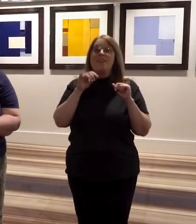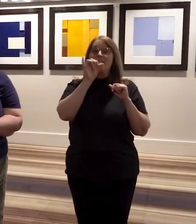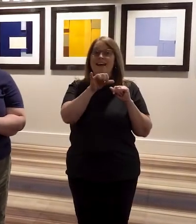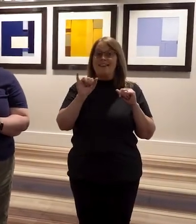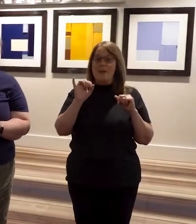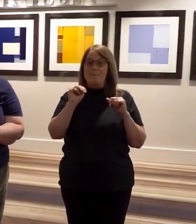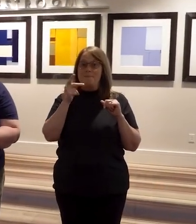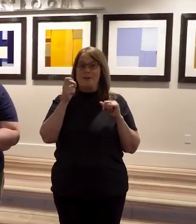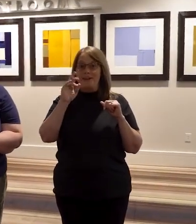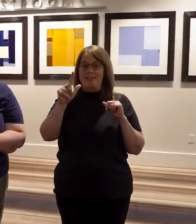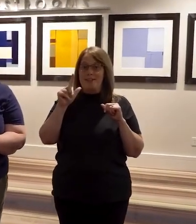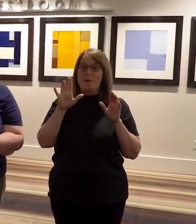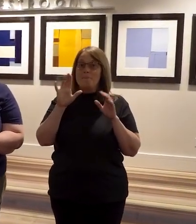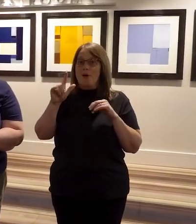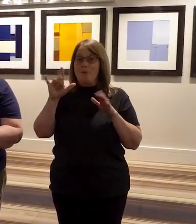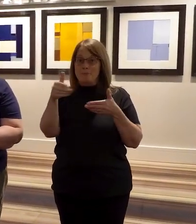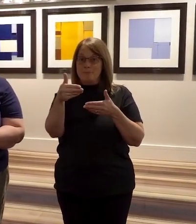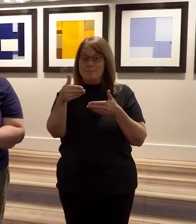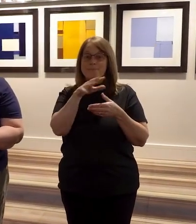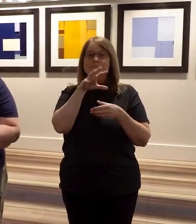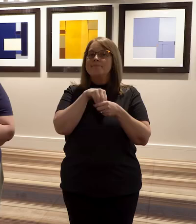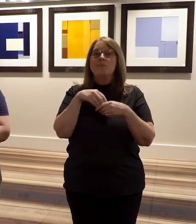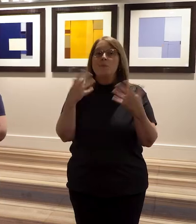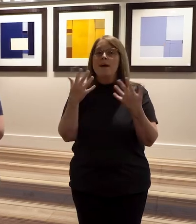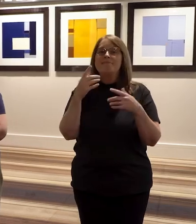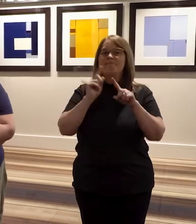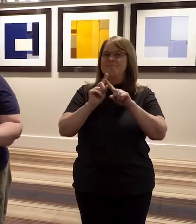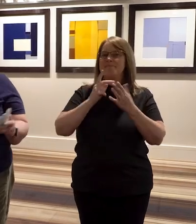that's the Imperial Ballroom, and that's where you will find some main